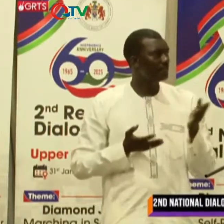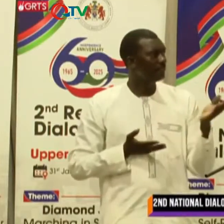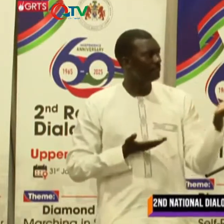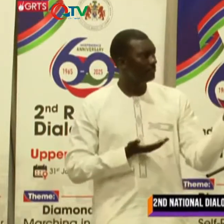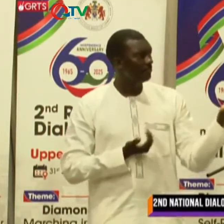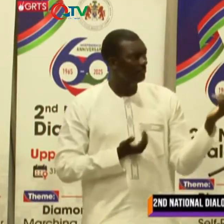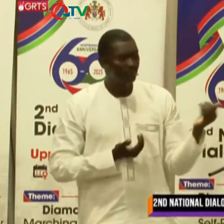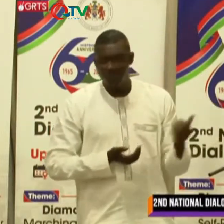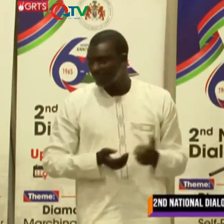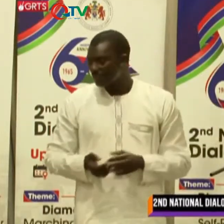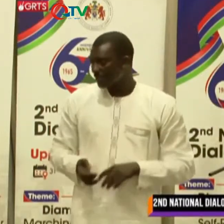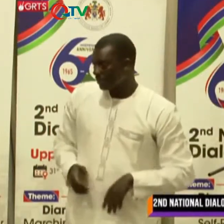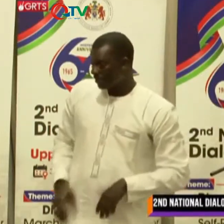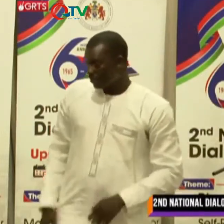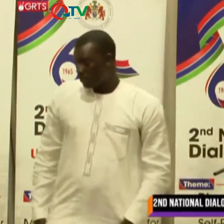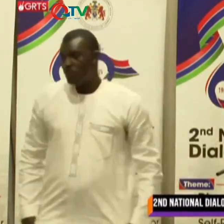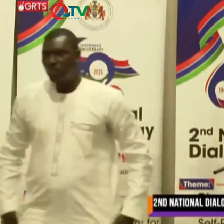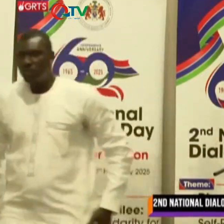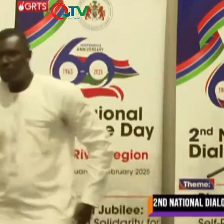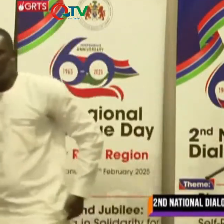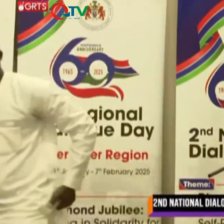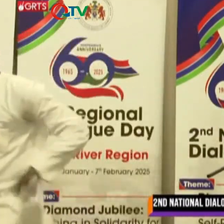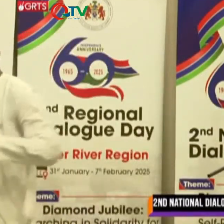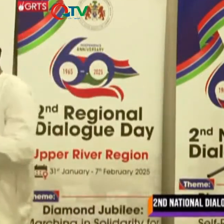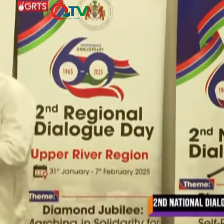They need this mic. Welcome.